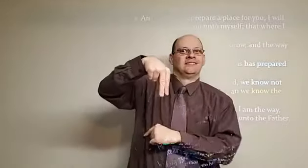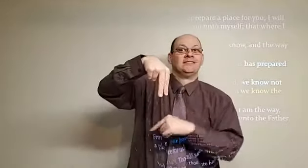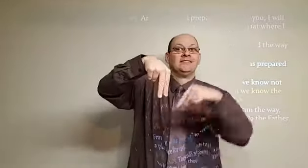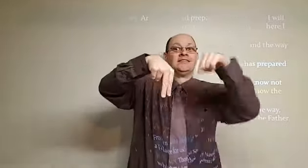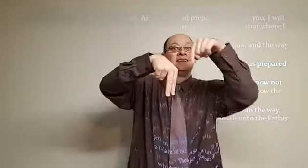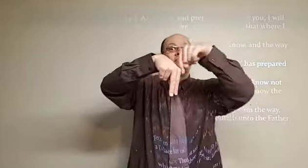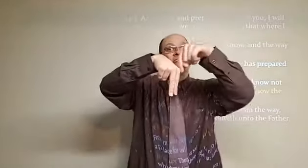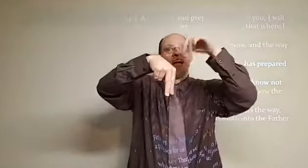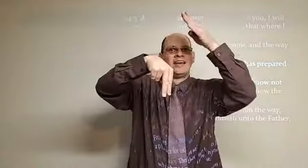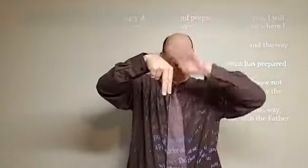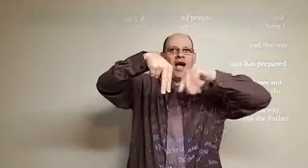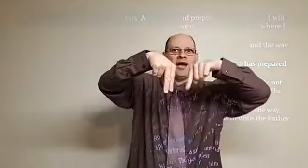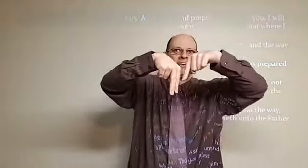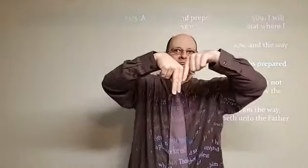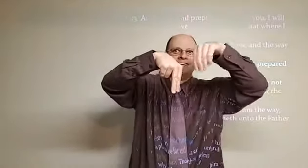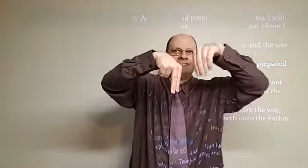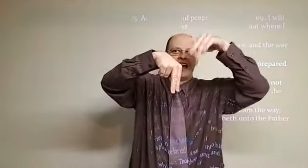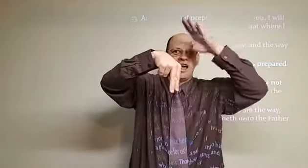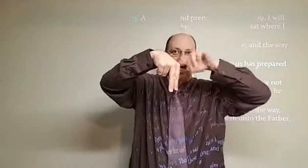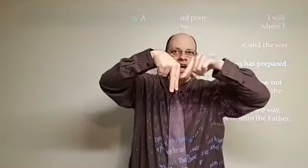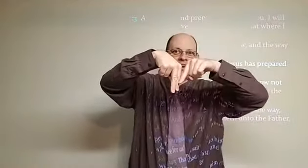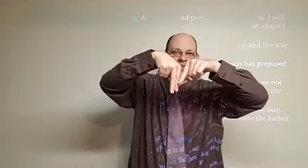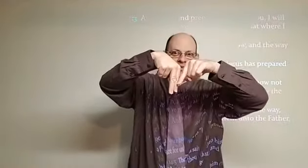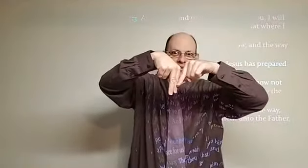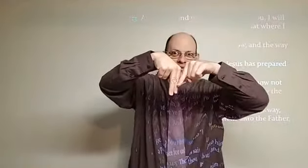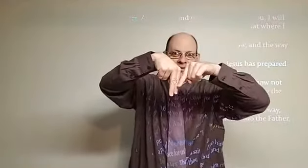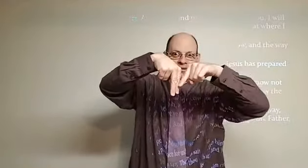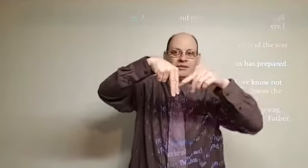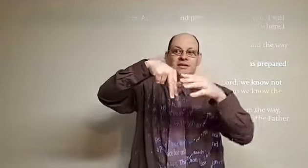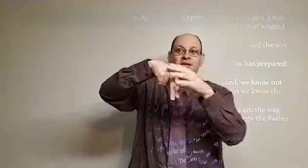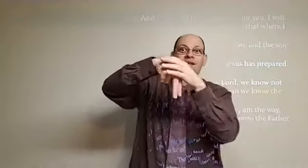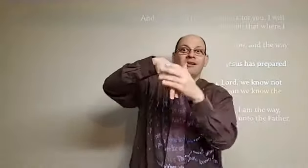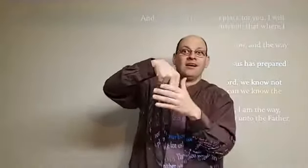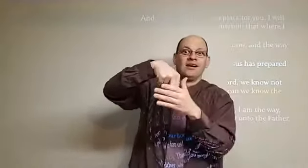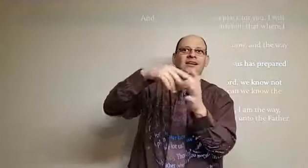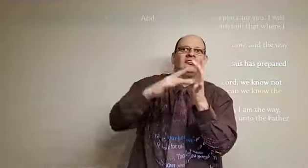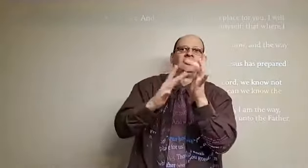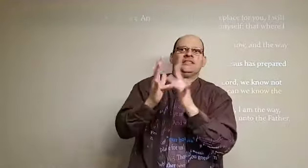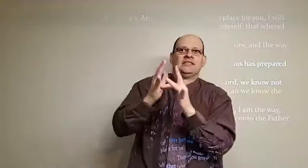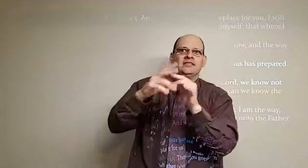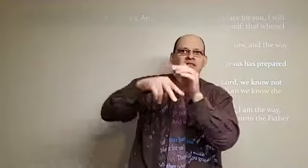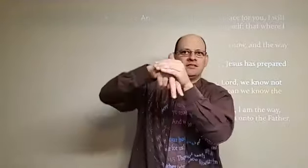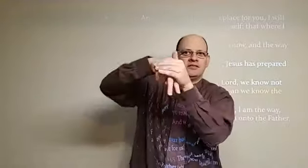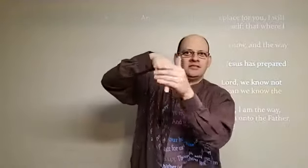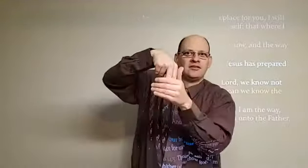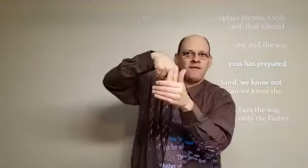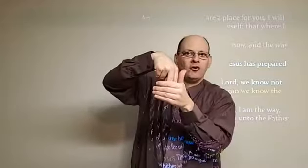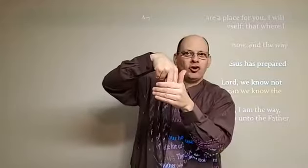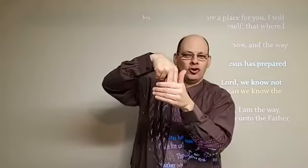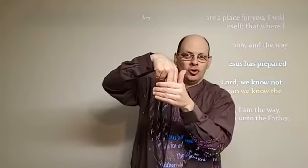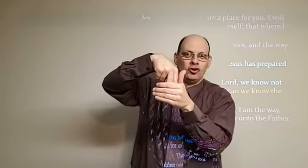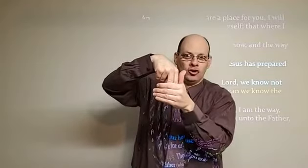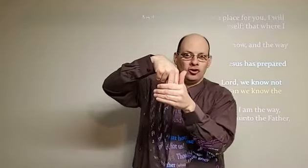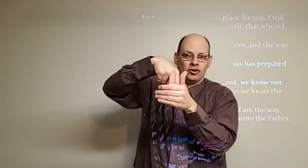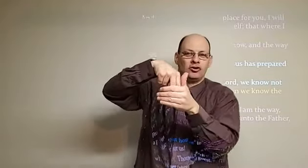walked amongst amongst earth through Jesus Christ just like the doctor we put a glove on and you could see his hand his hand